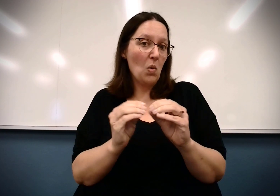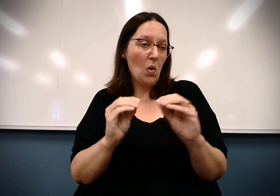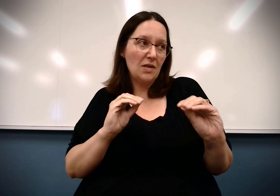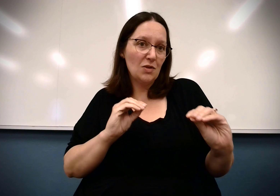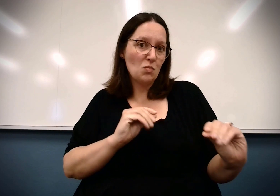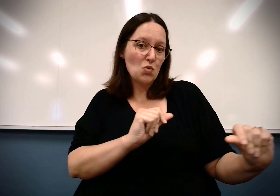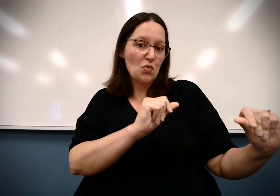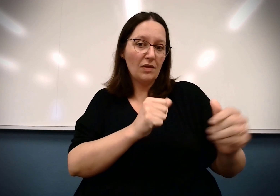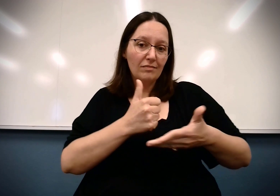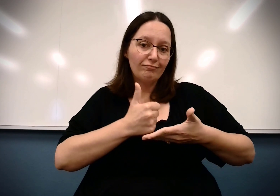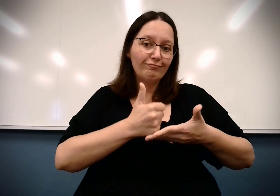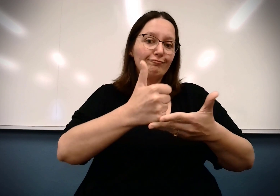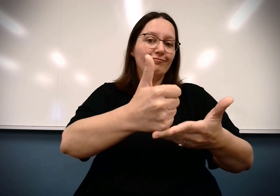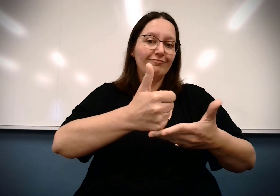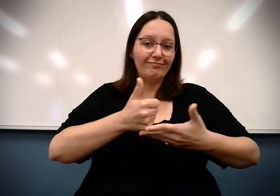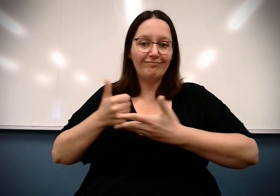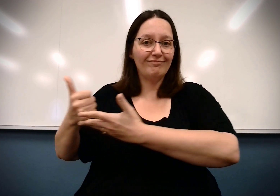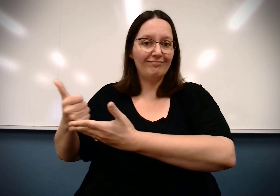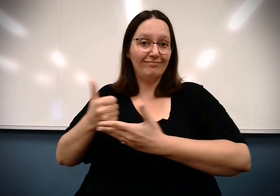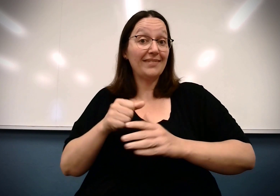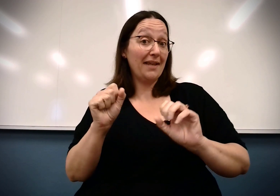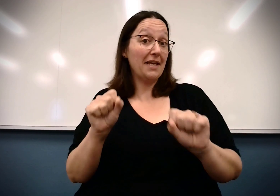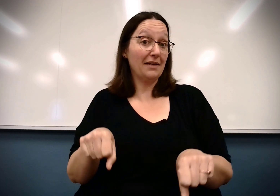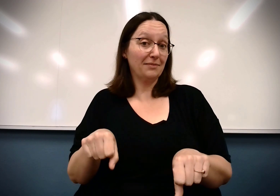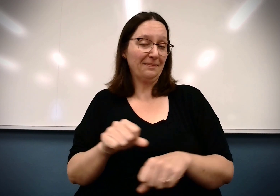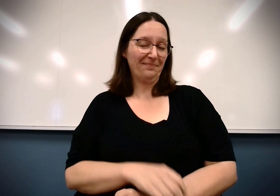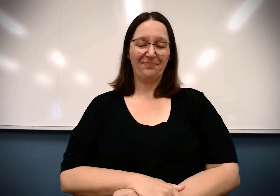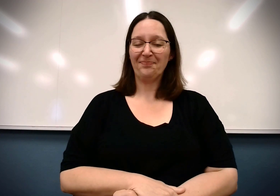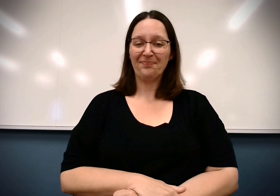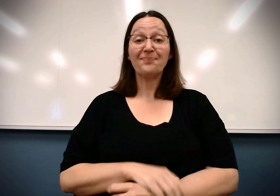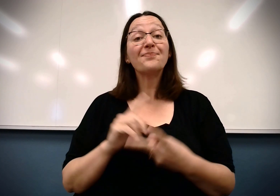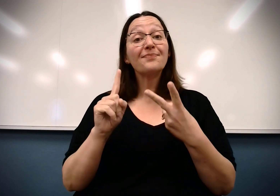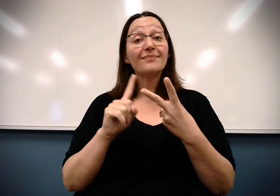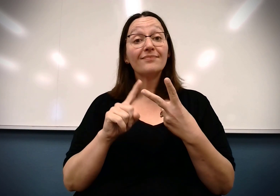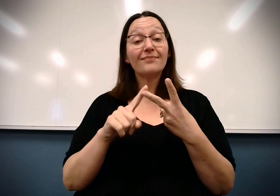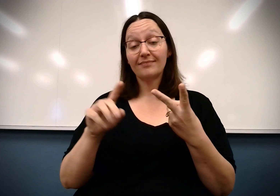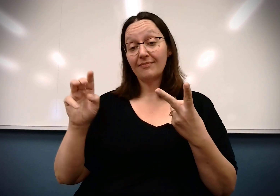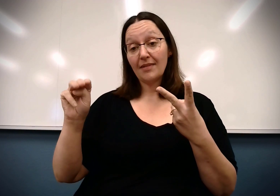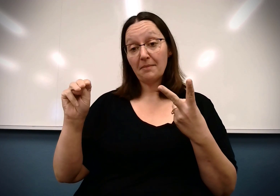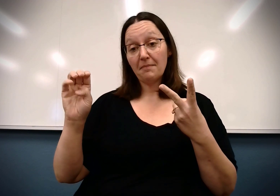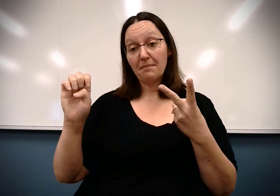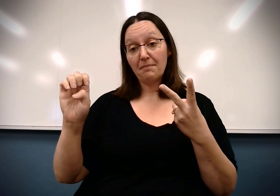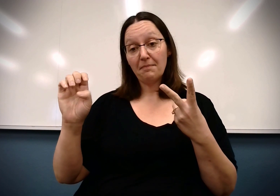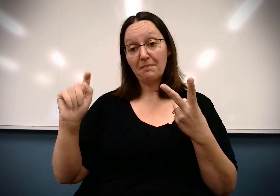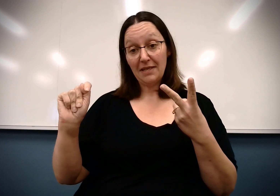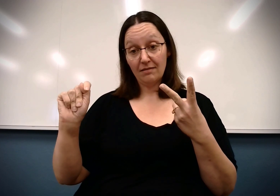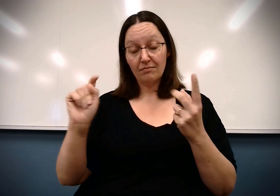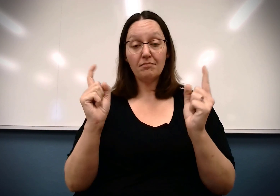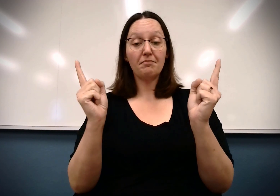can make it a little bit smoother by moving between the subject and the object. In addition, the word